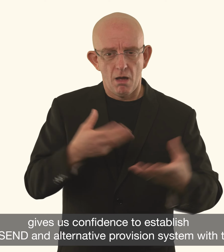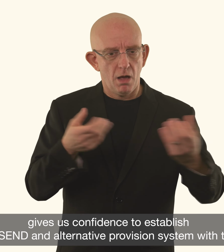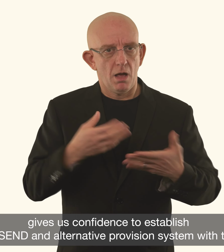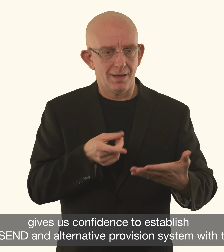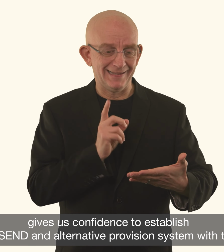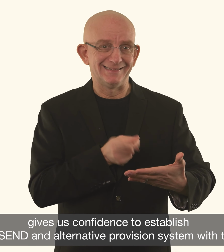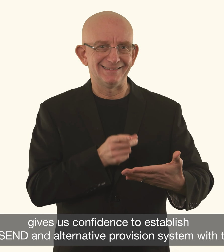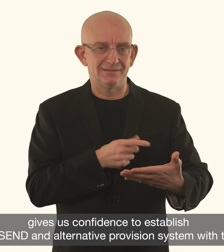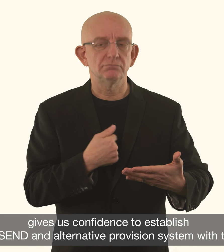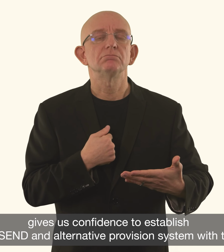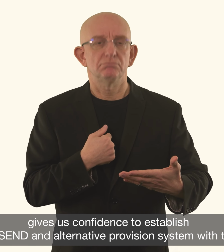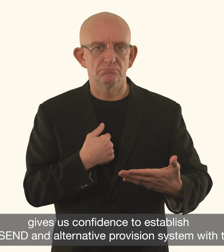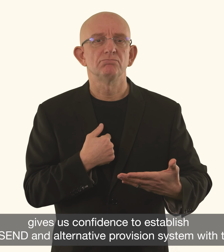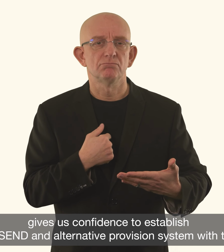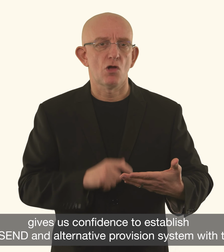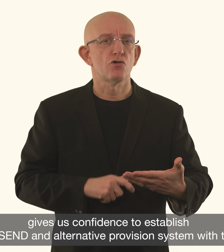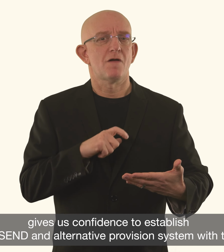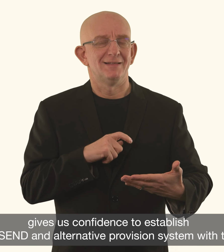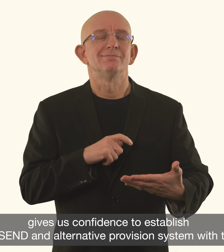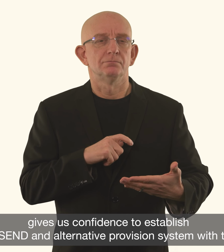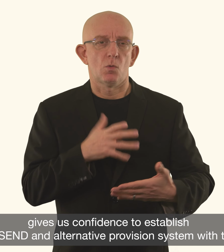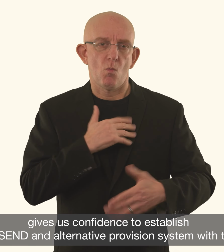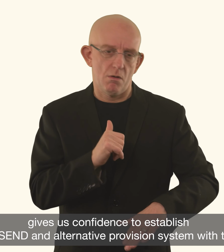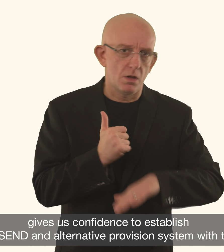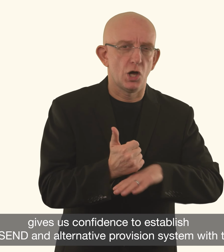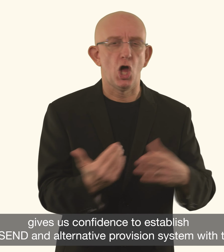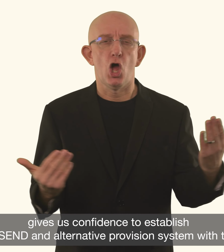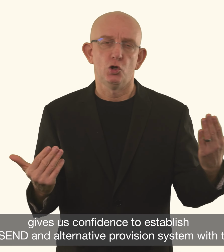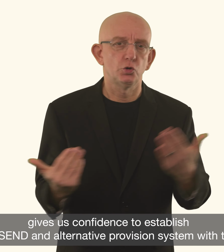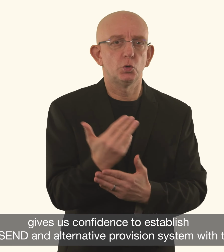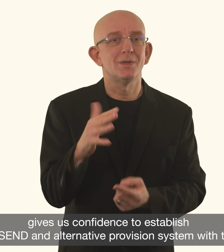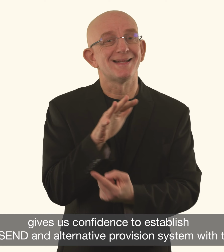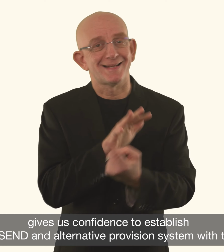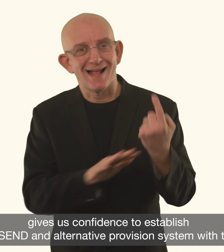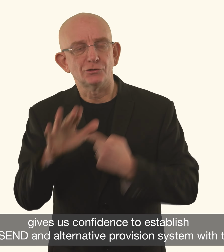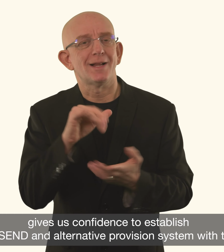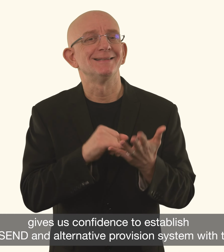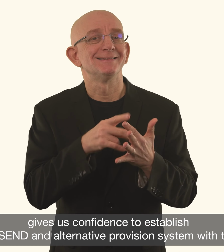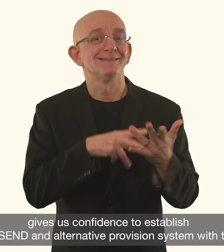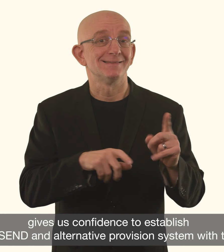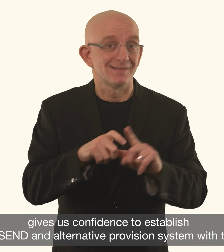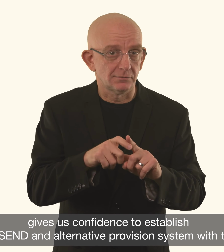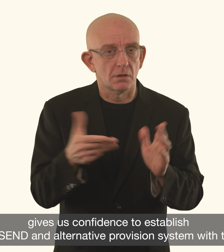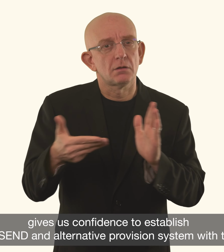to establish a new national SEND and ALTERNATIVE PROVISION system. With the mission to.